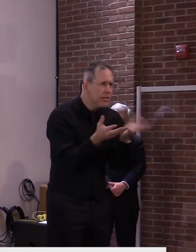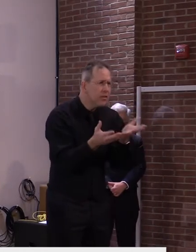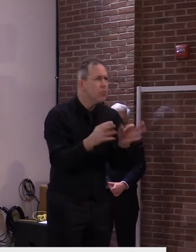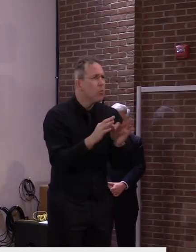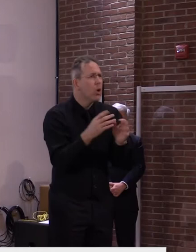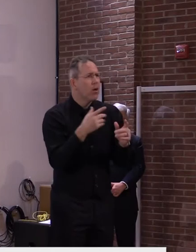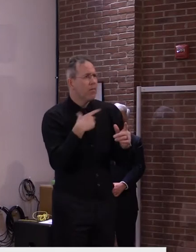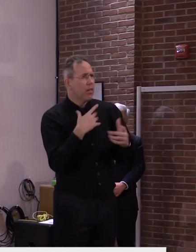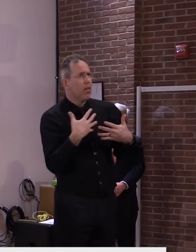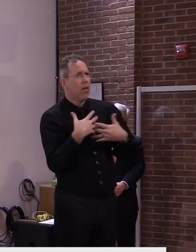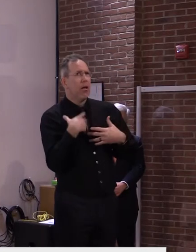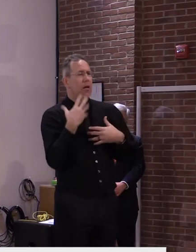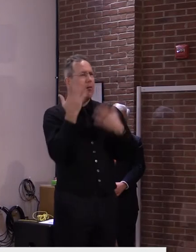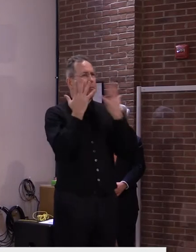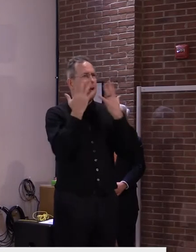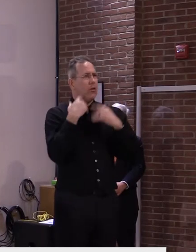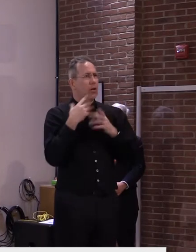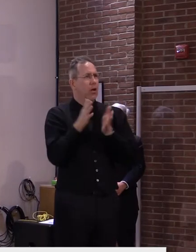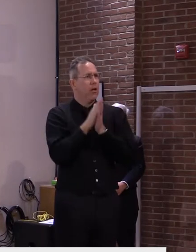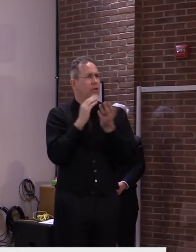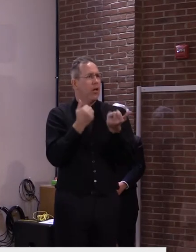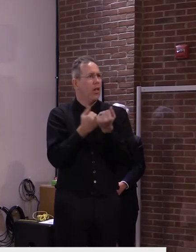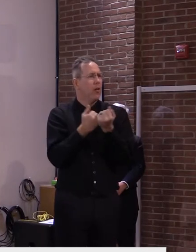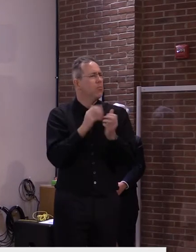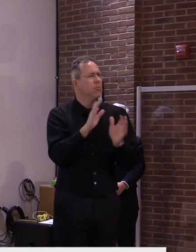if not now more than ever.